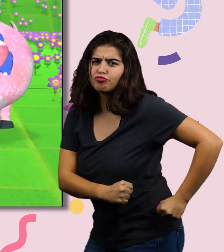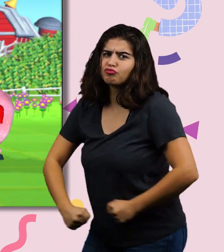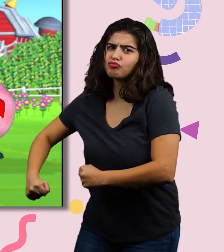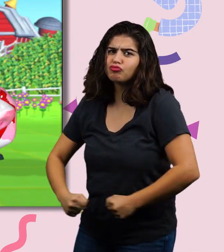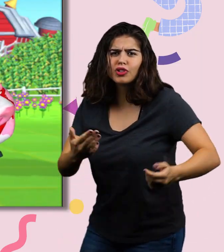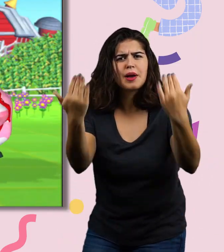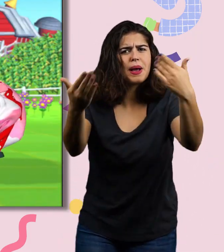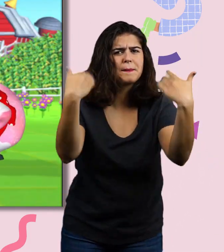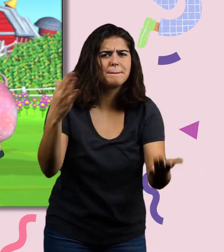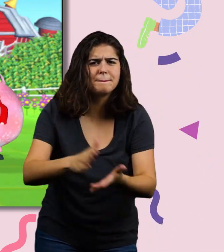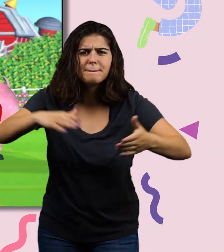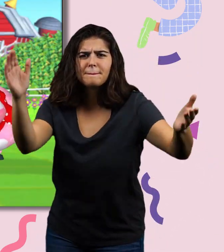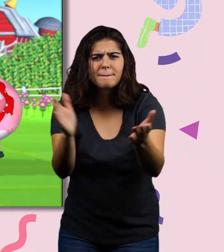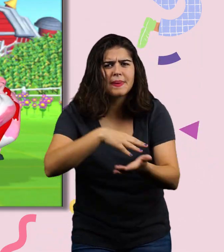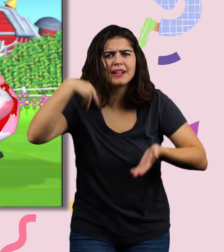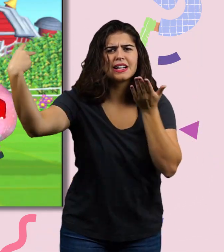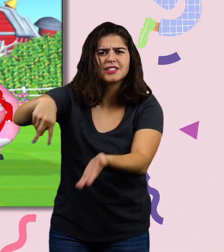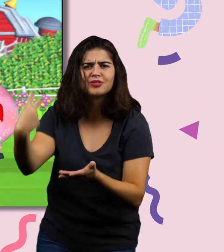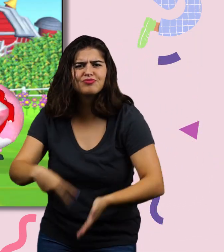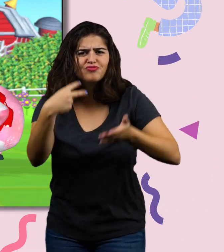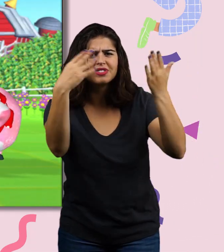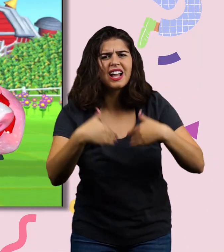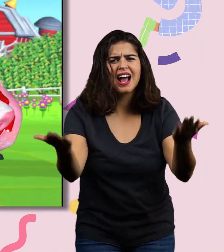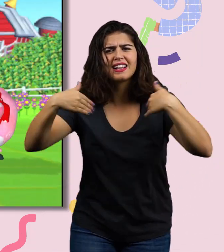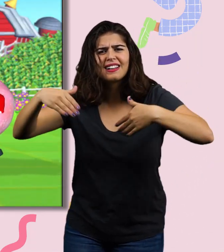E-I-E-I-O-E-O. Come on, let's clap, dance, and have some fun.